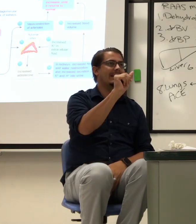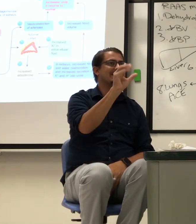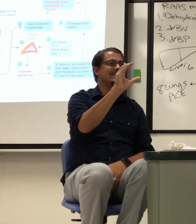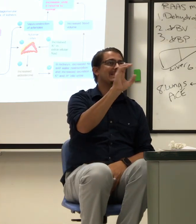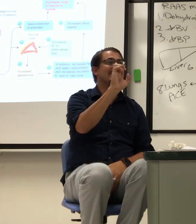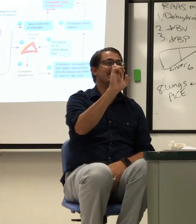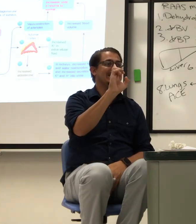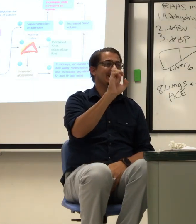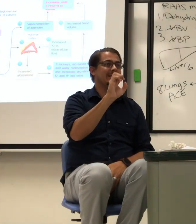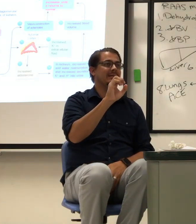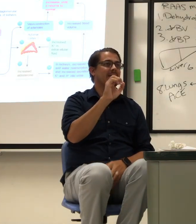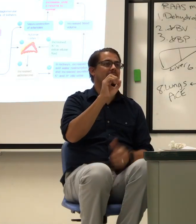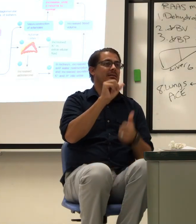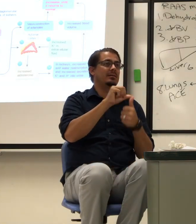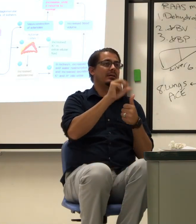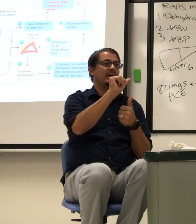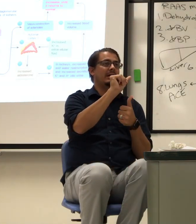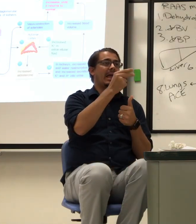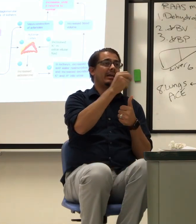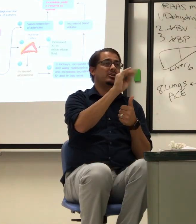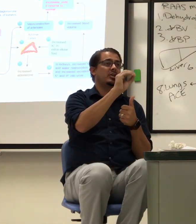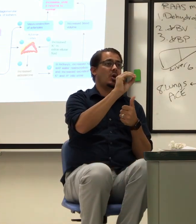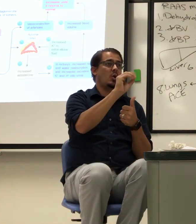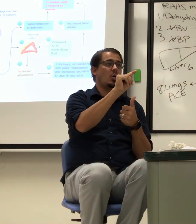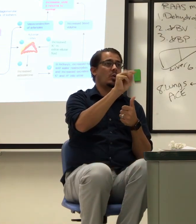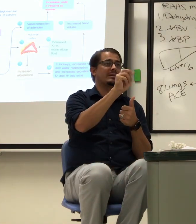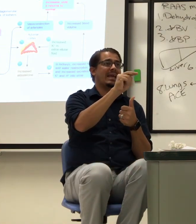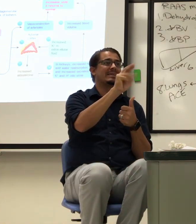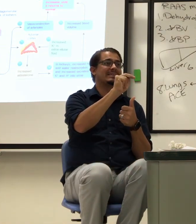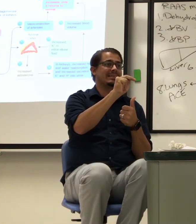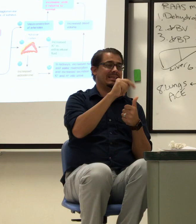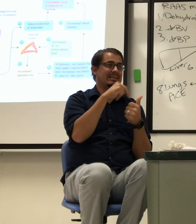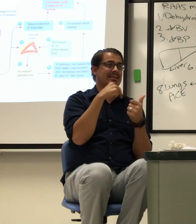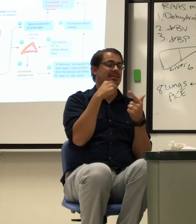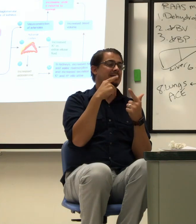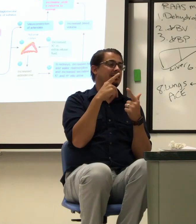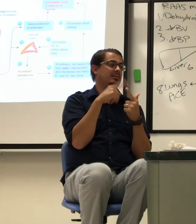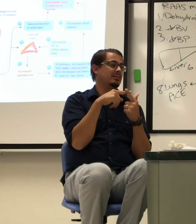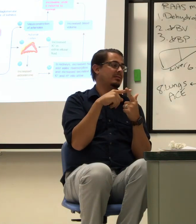ACE stands for angiotensin